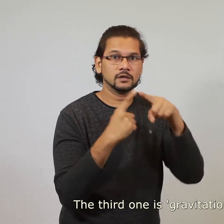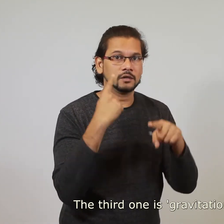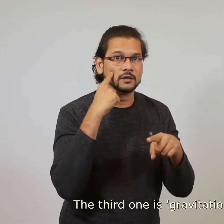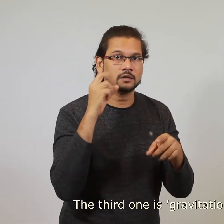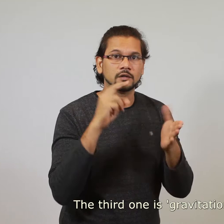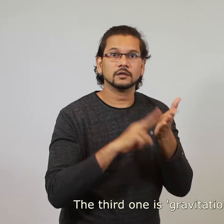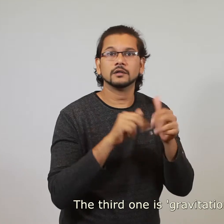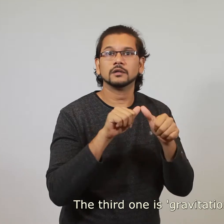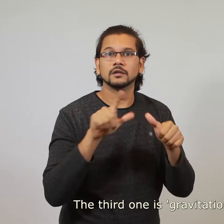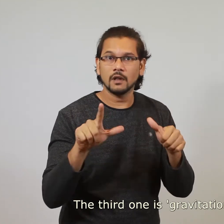Gravitational force.